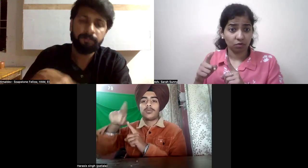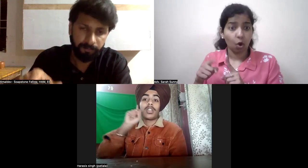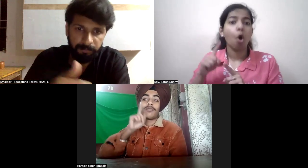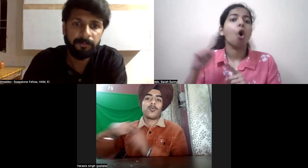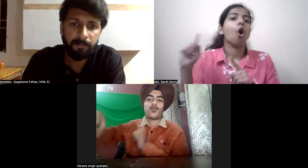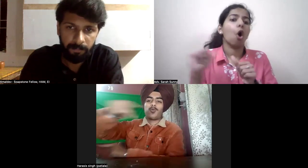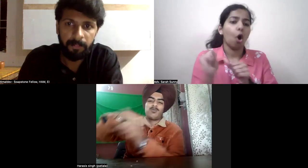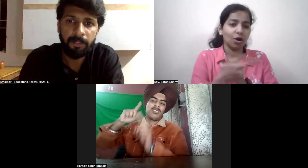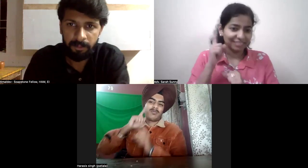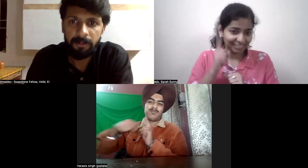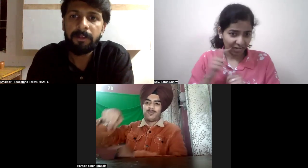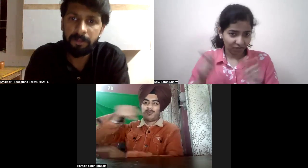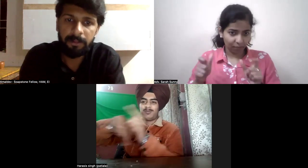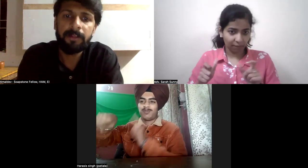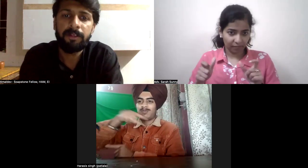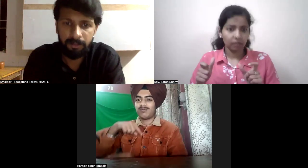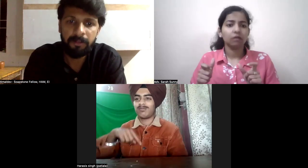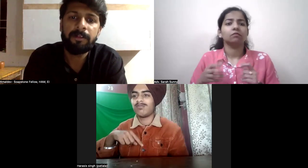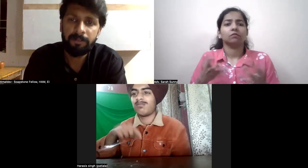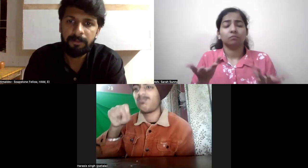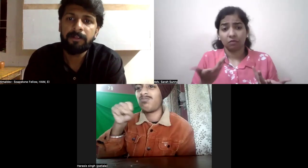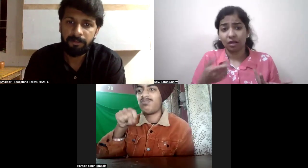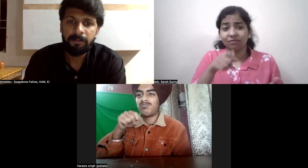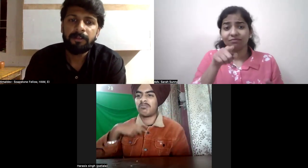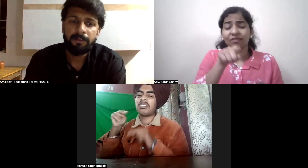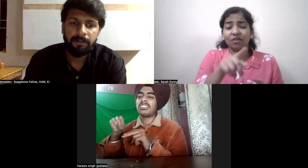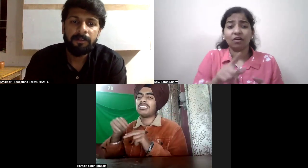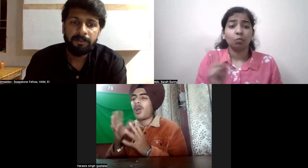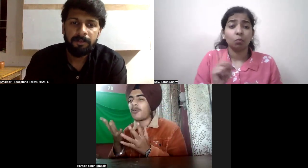So I do counsel the deaf community.